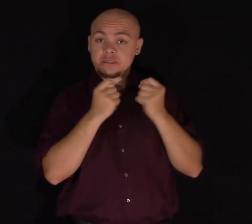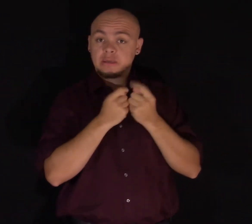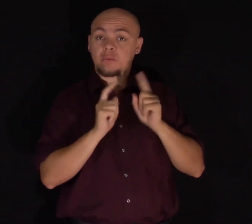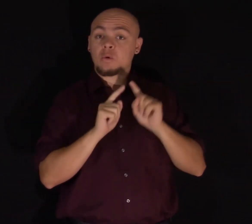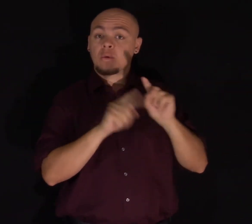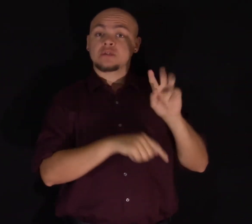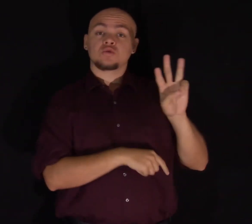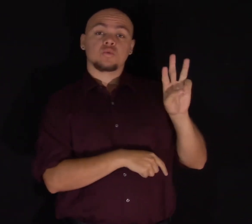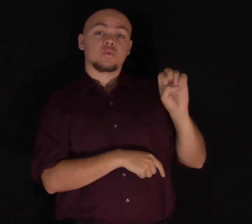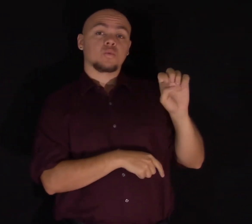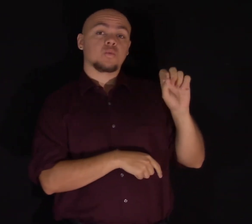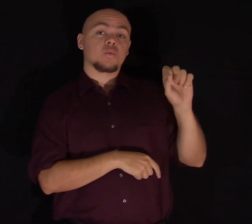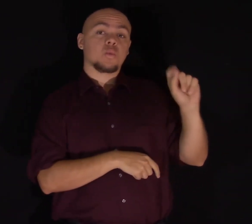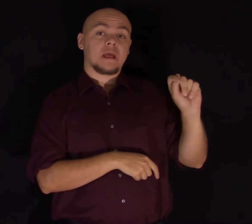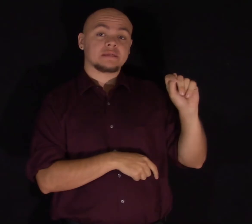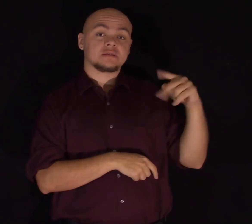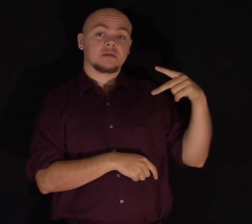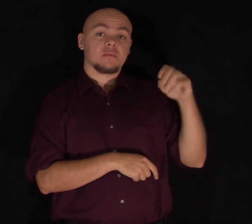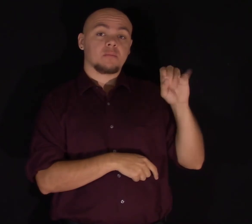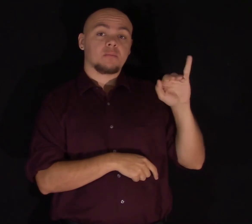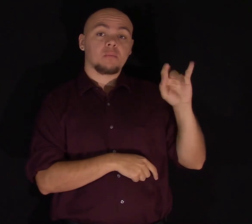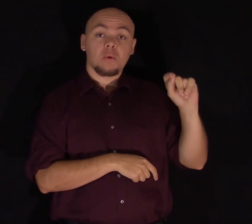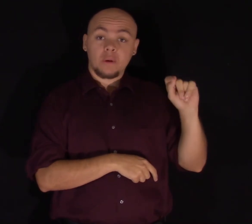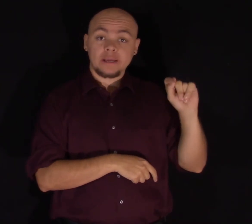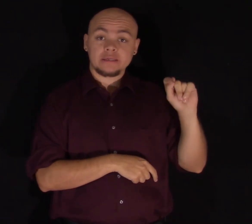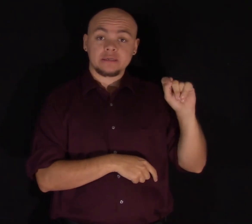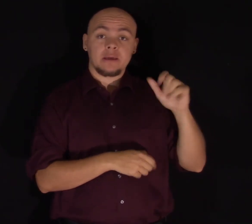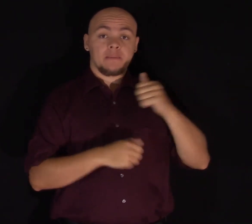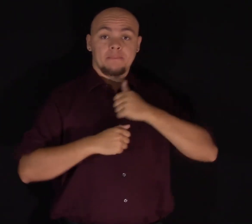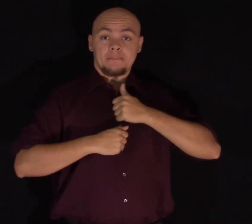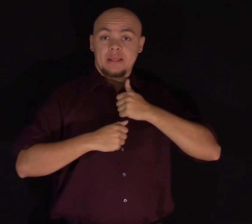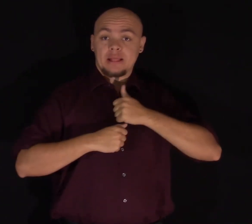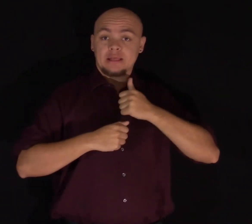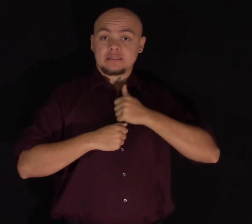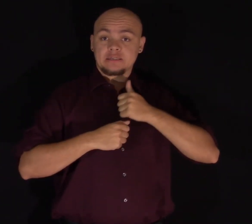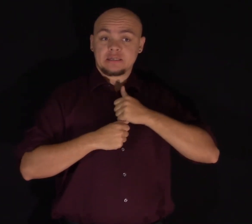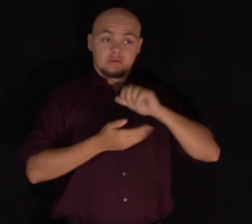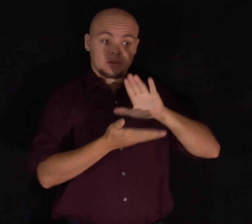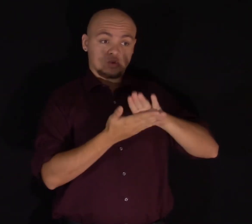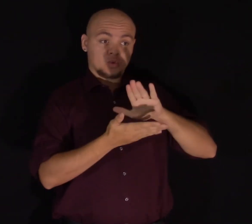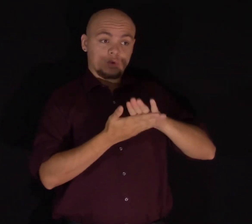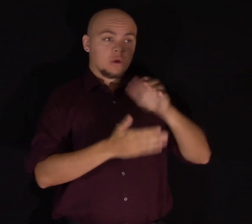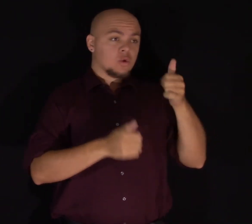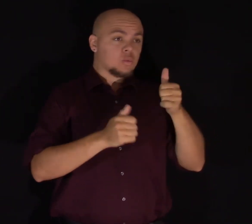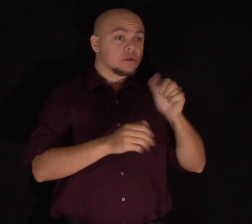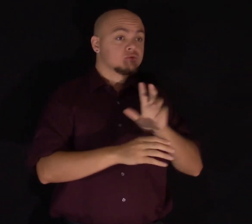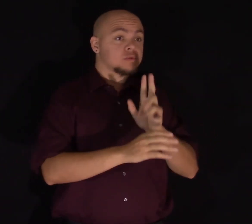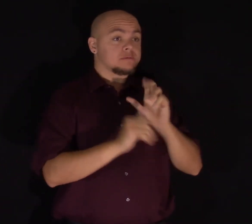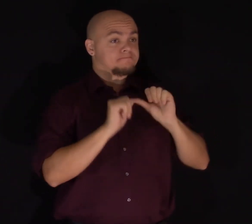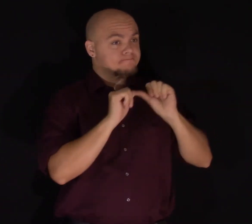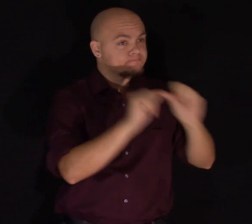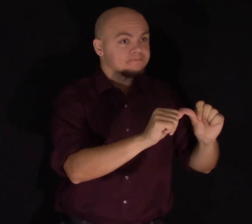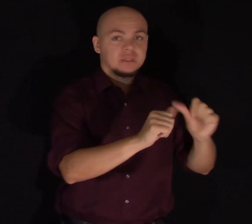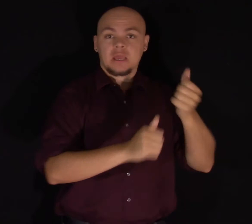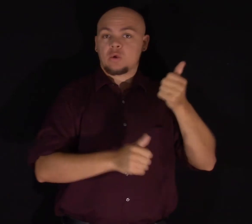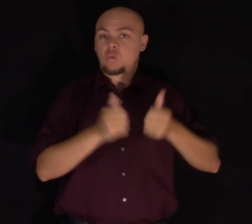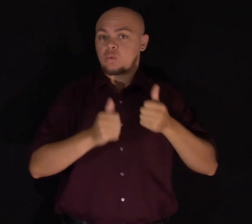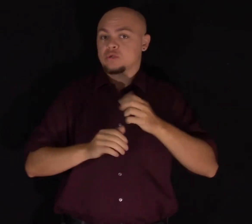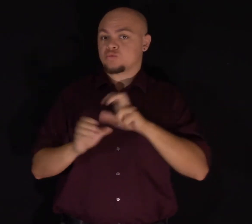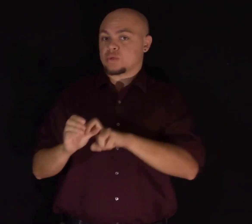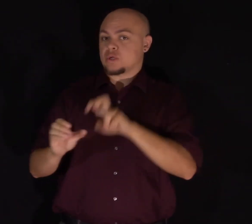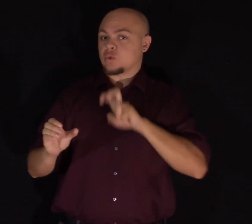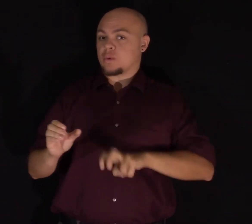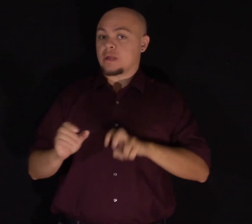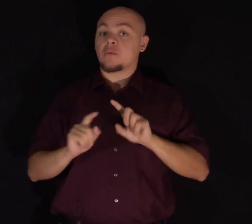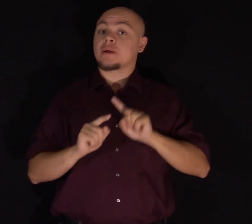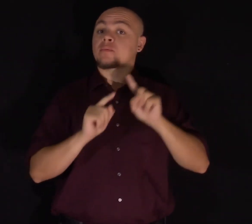Academy. We tried to predict which cadets would stay in military training and which would drop out. We went to the National